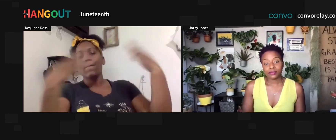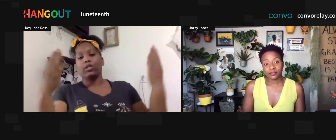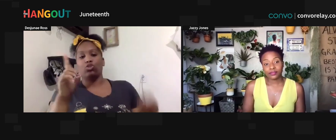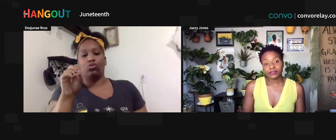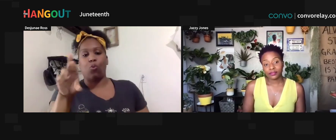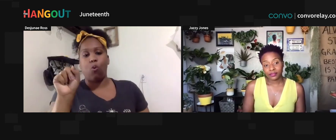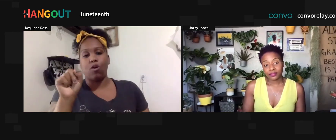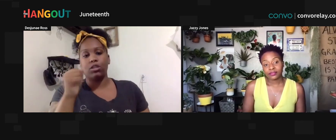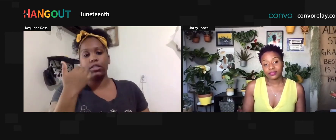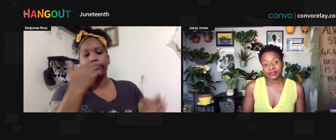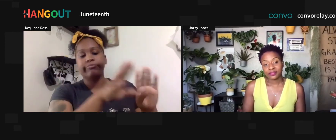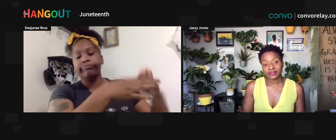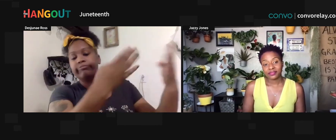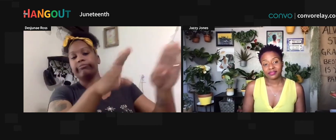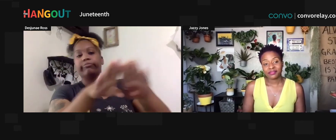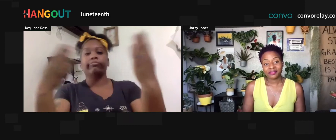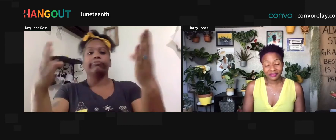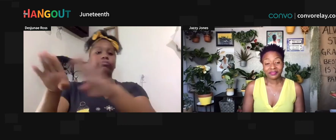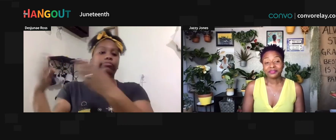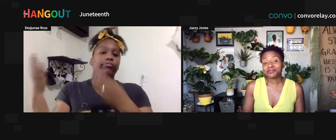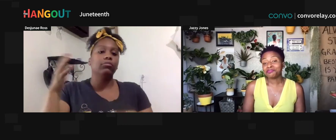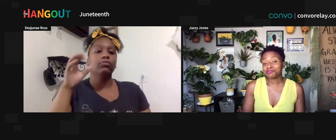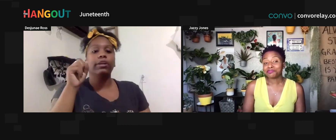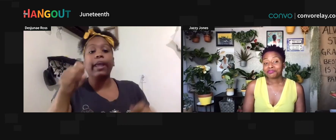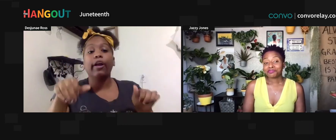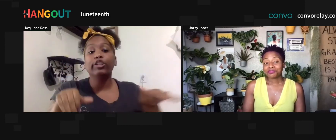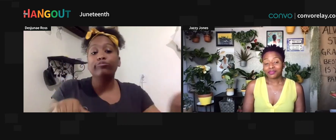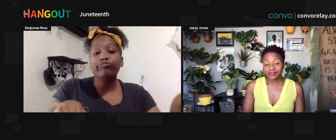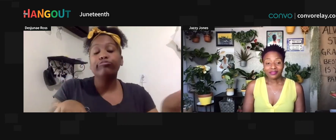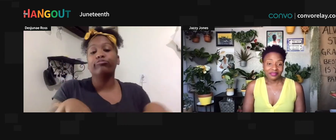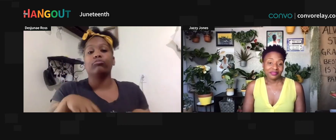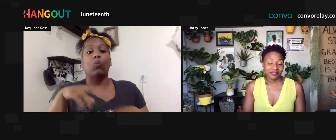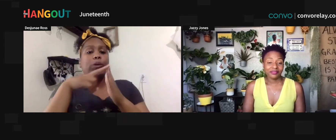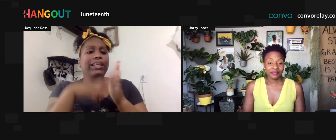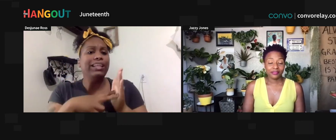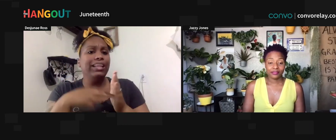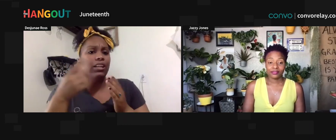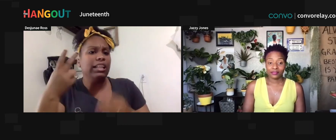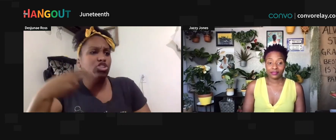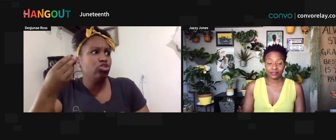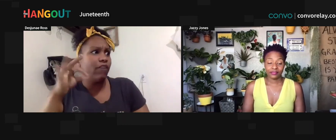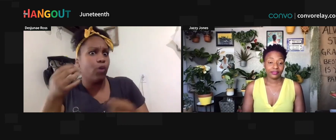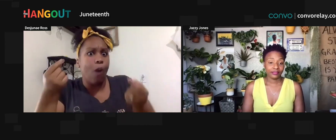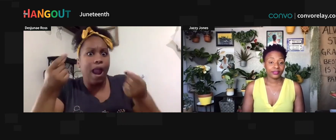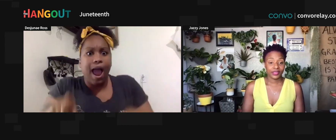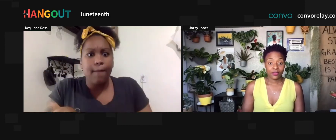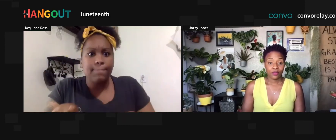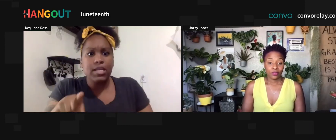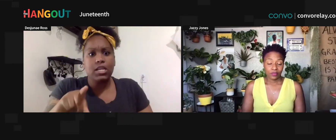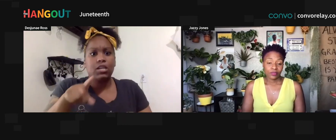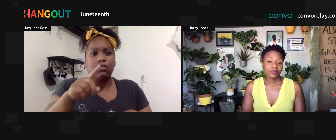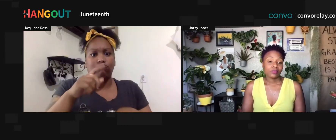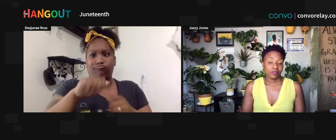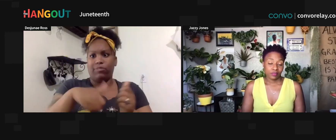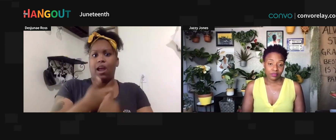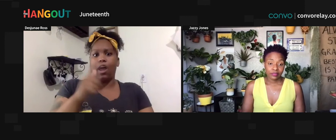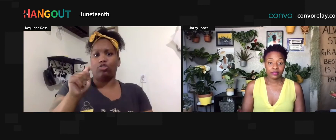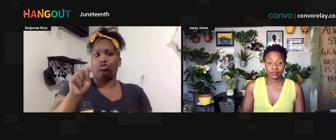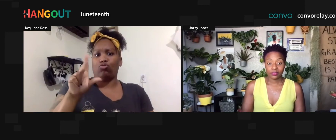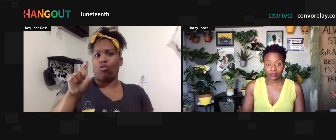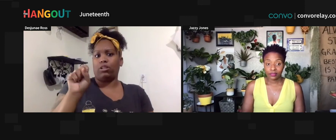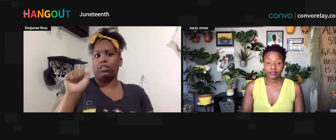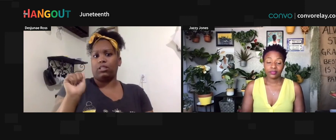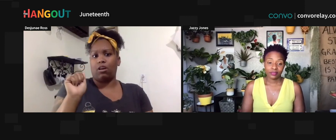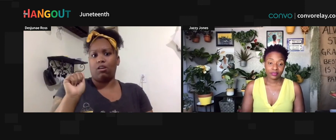inside, but they will actually have an open doors at the museum, so you can kind of enter whenever you want to. You can read